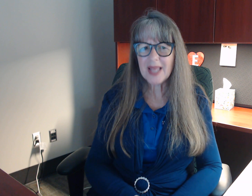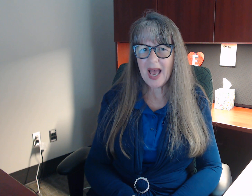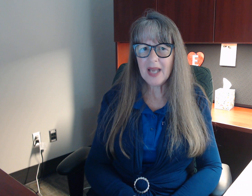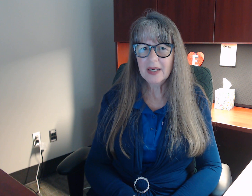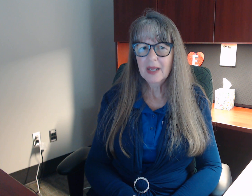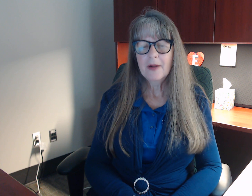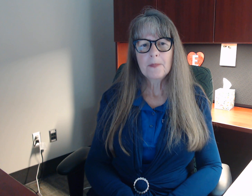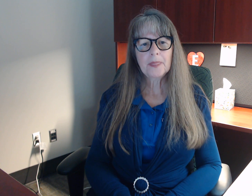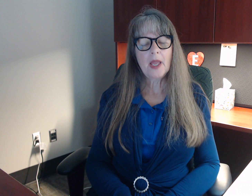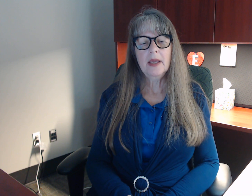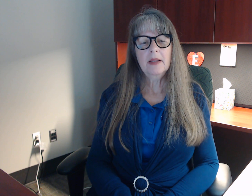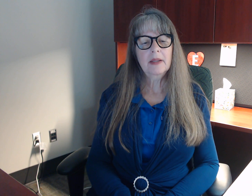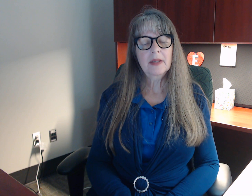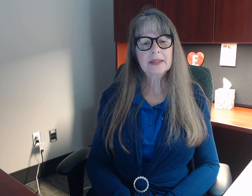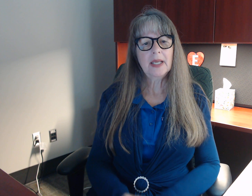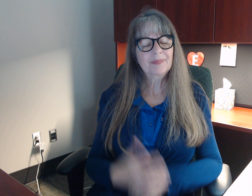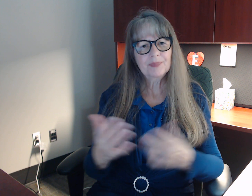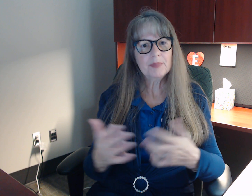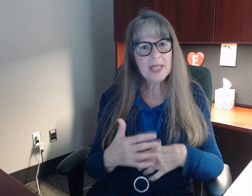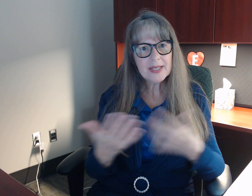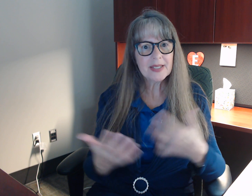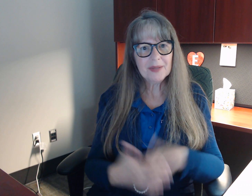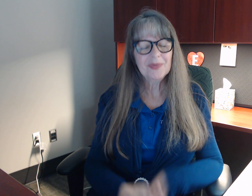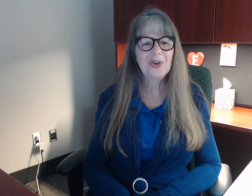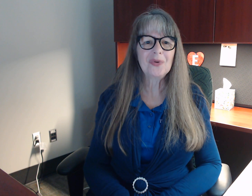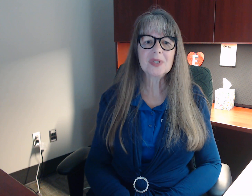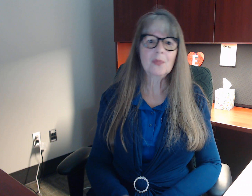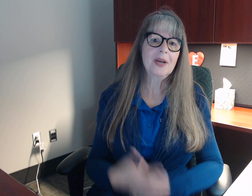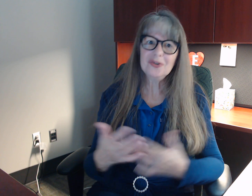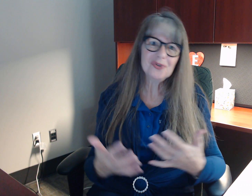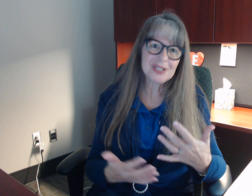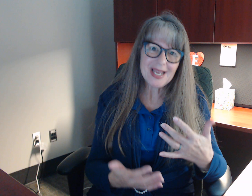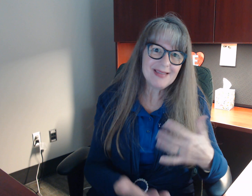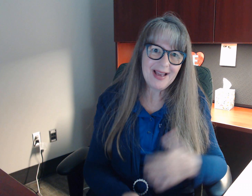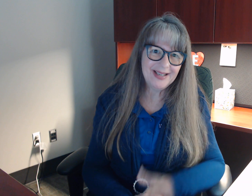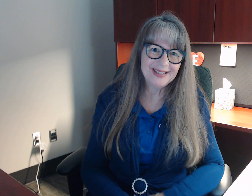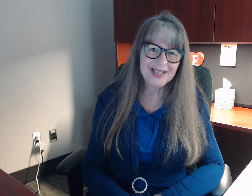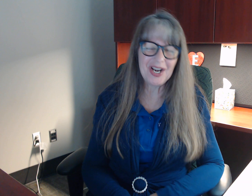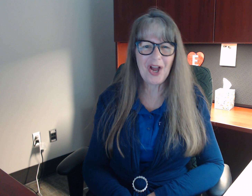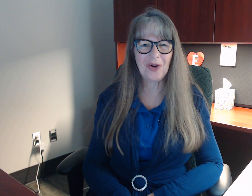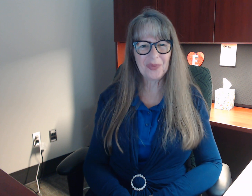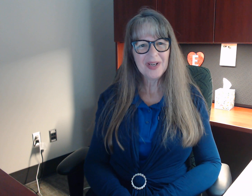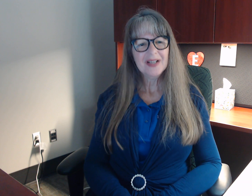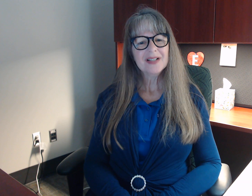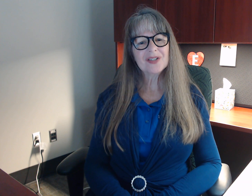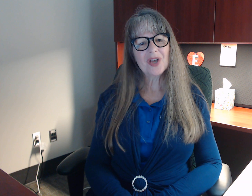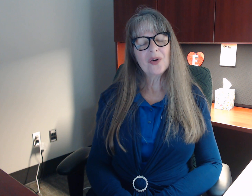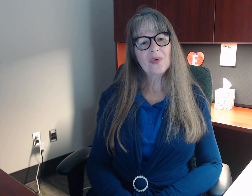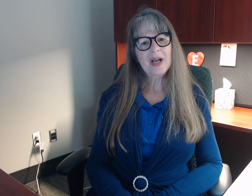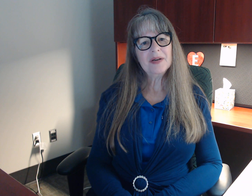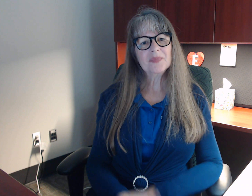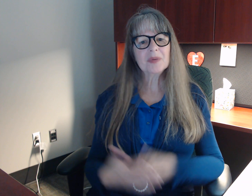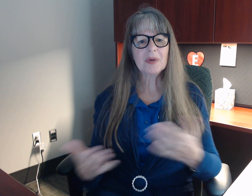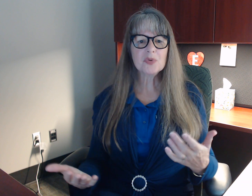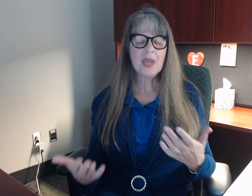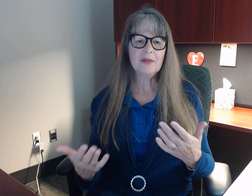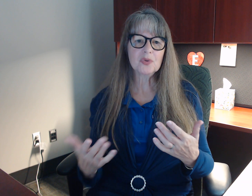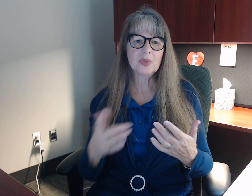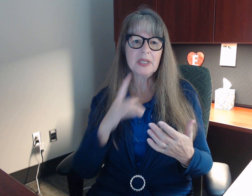that?" And it's like potassium, it's like, why didn't you just say that? So sometimes we have to really kind